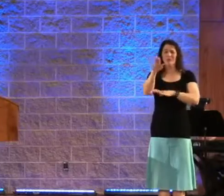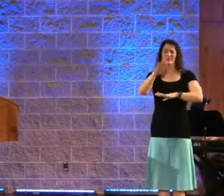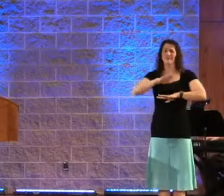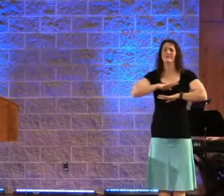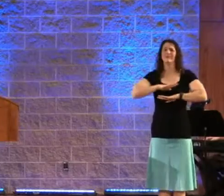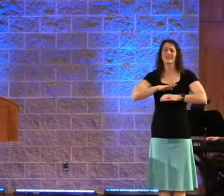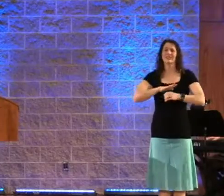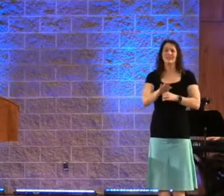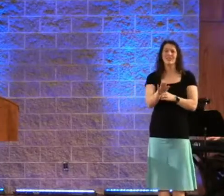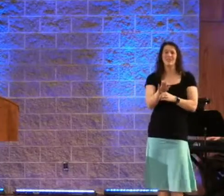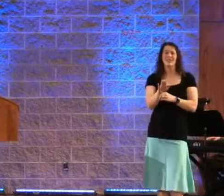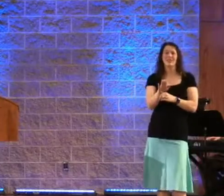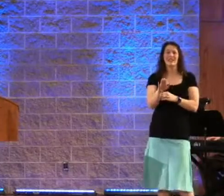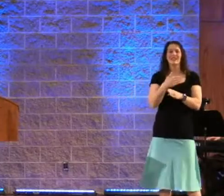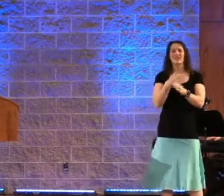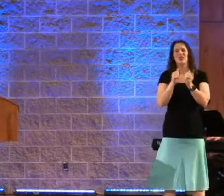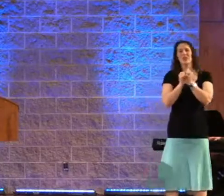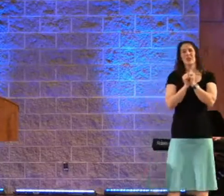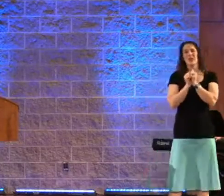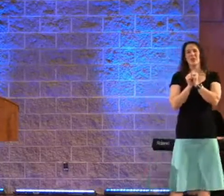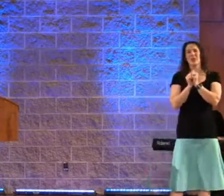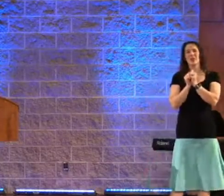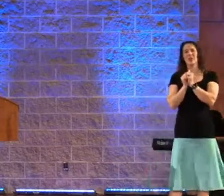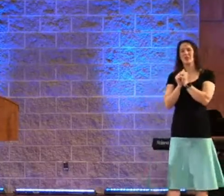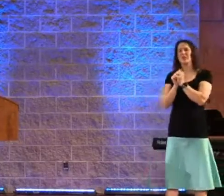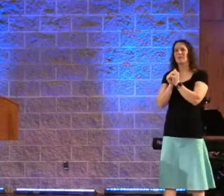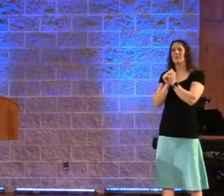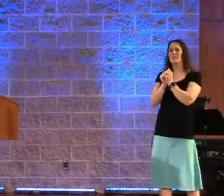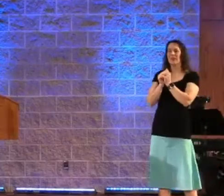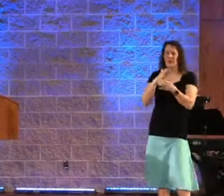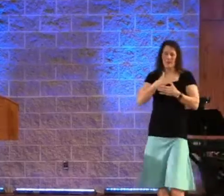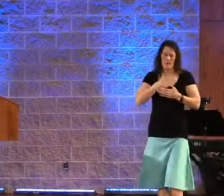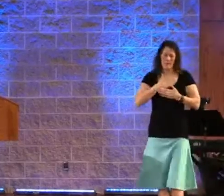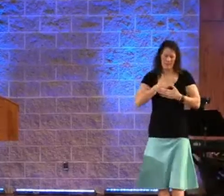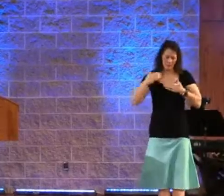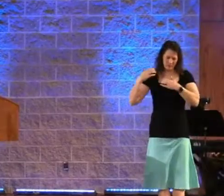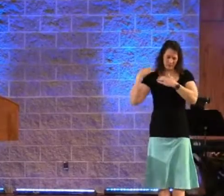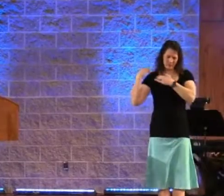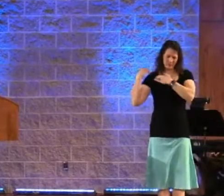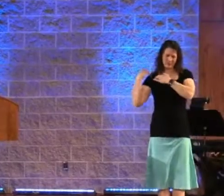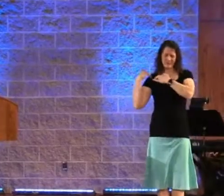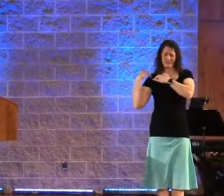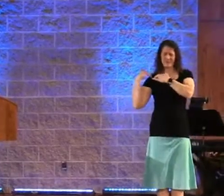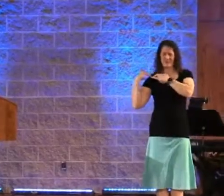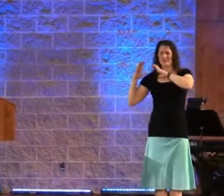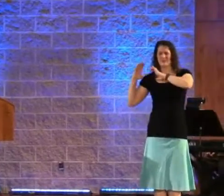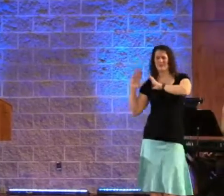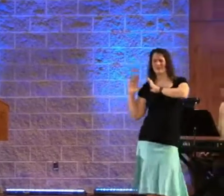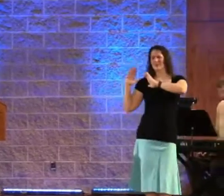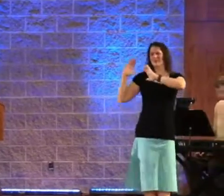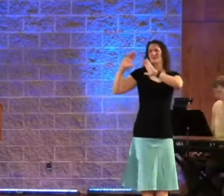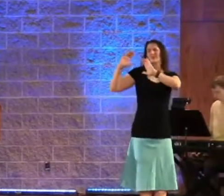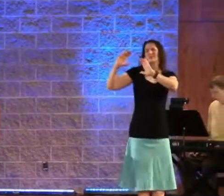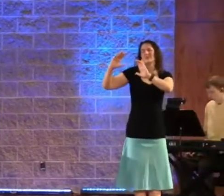grace. I'll lay my burdens down.